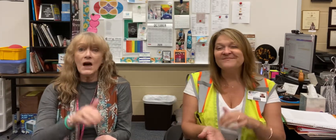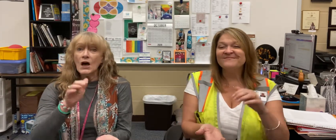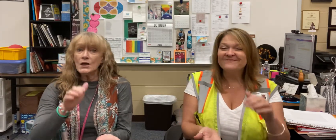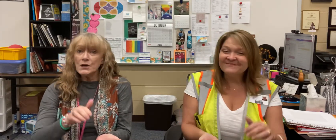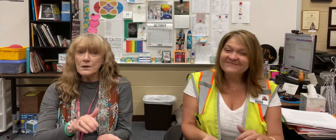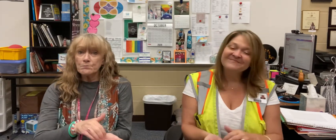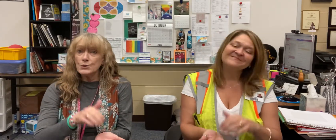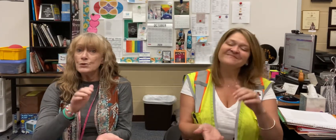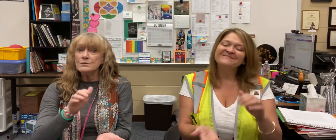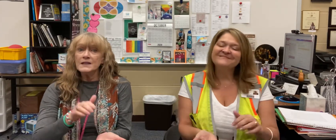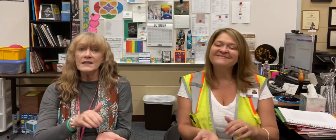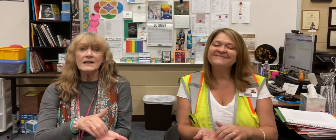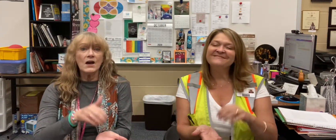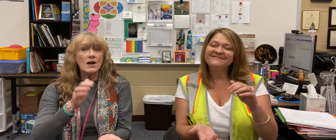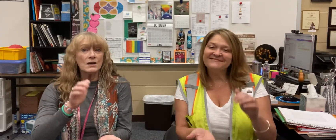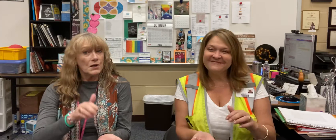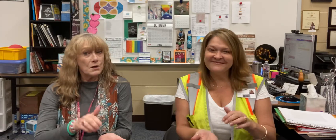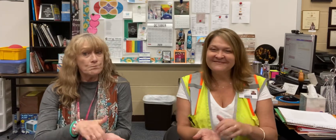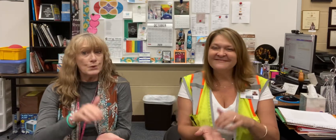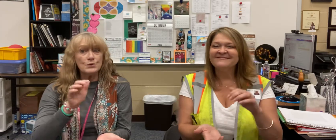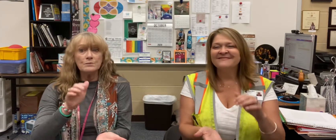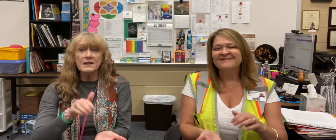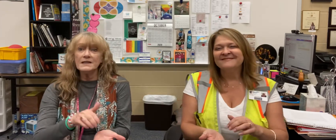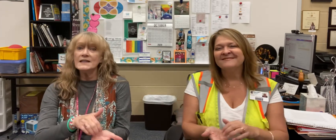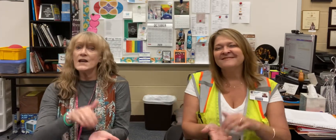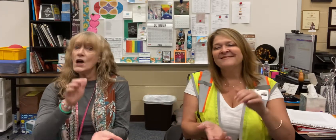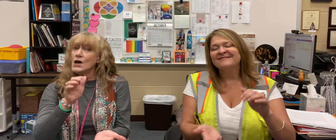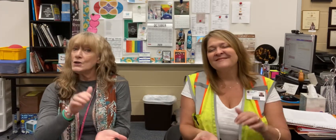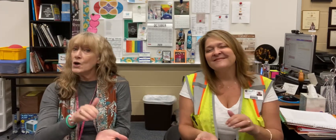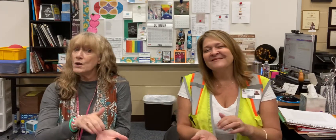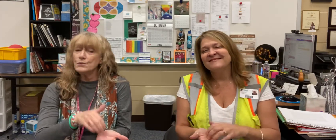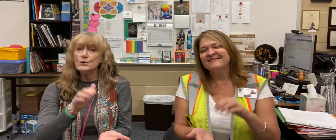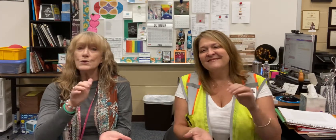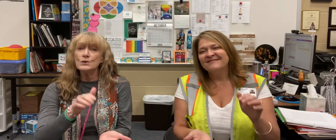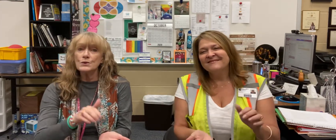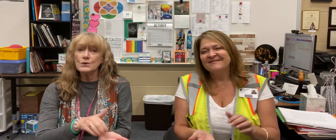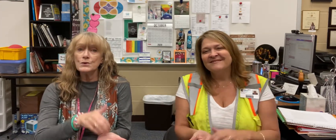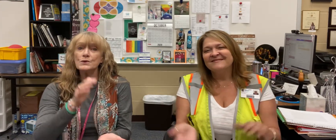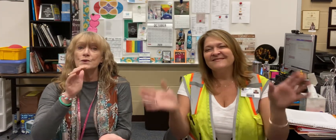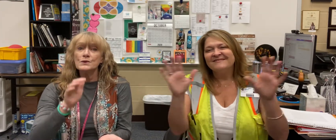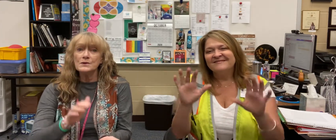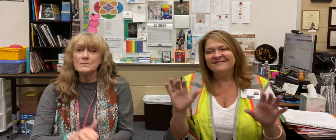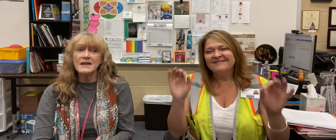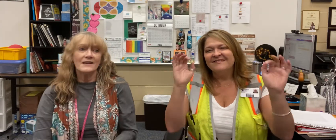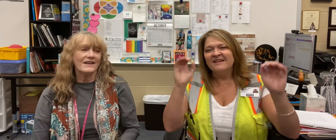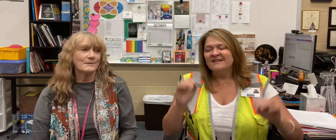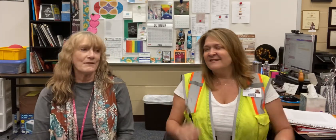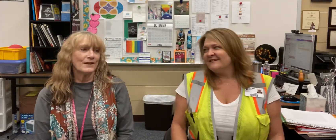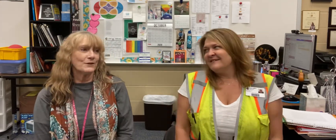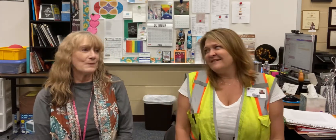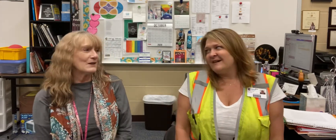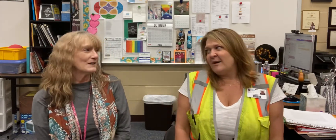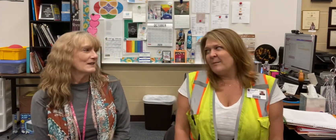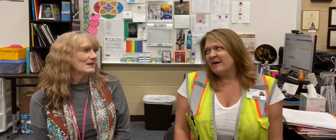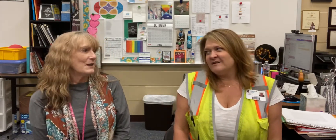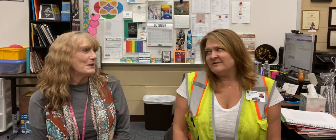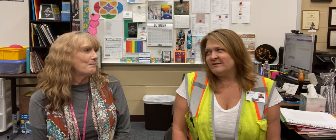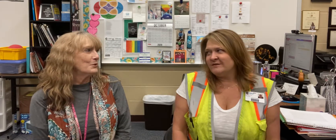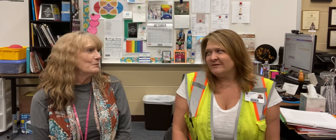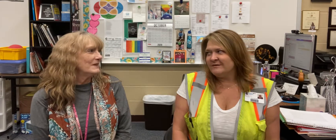ada, boom diddy ada, boom diddy ada, boom. That's my favorite part. Mine too. The boom diddy